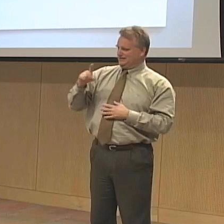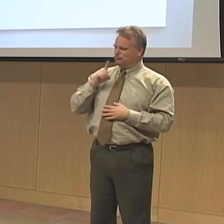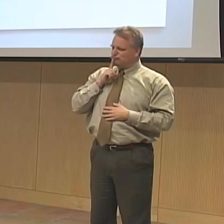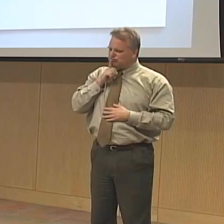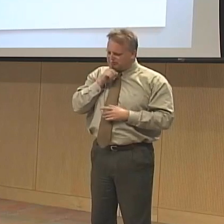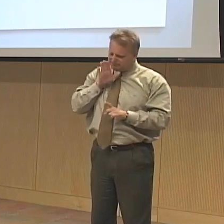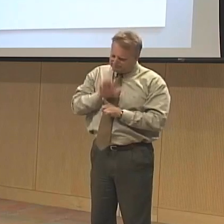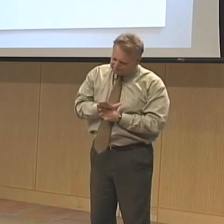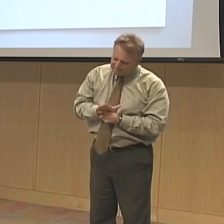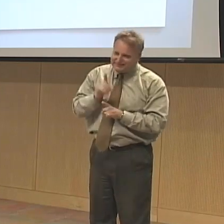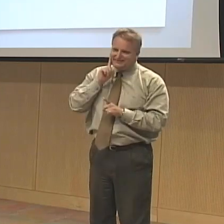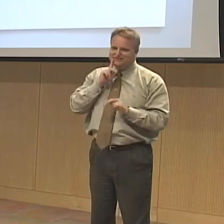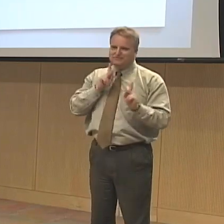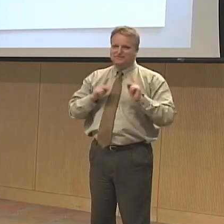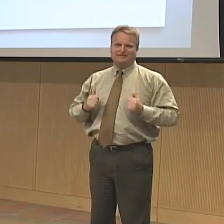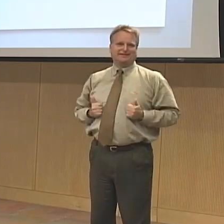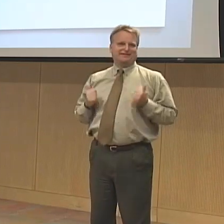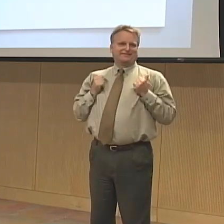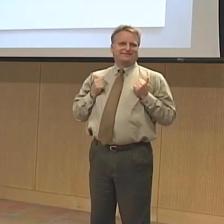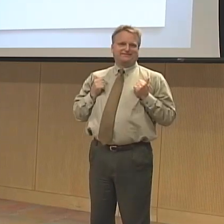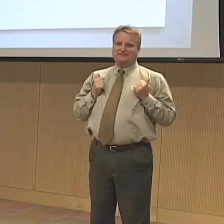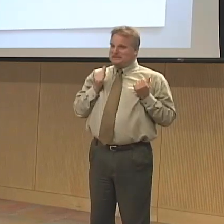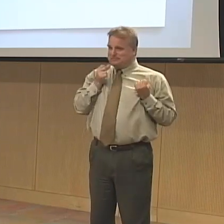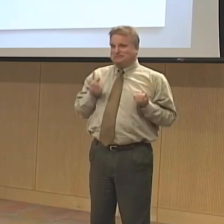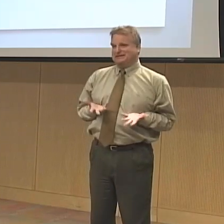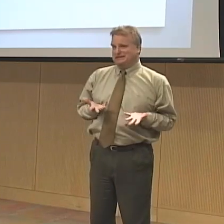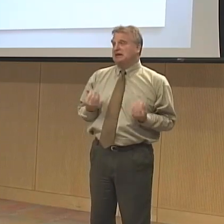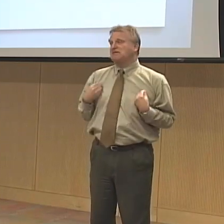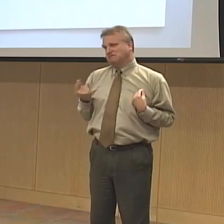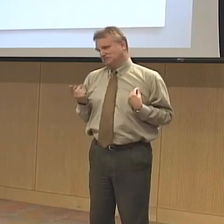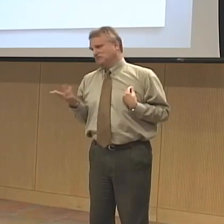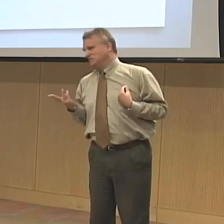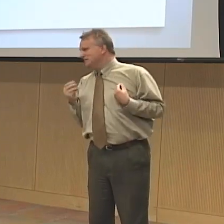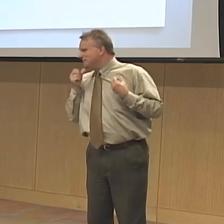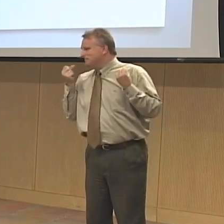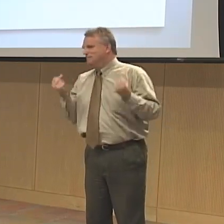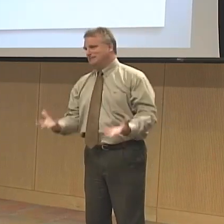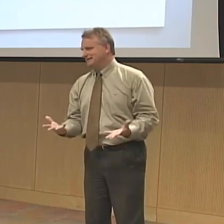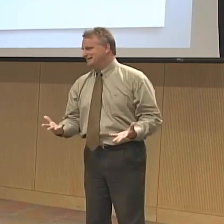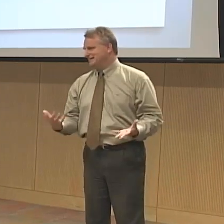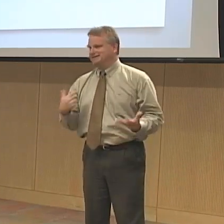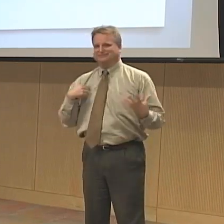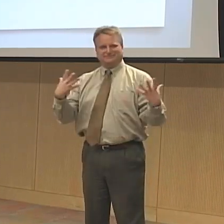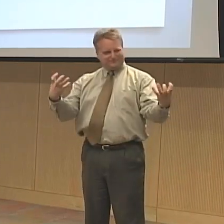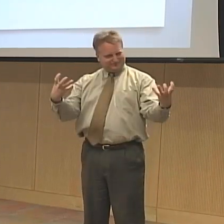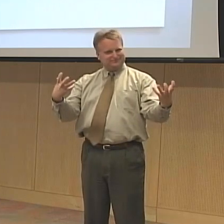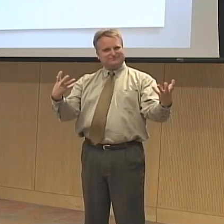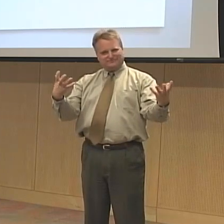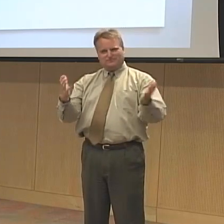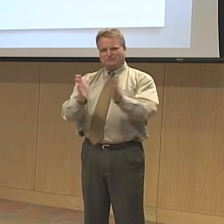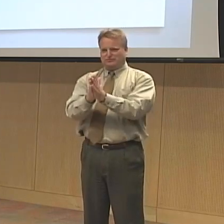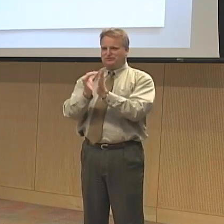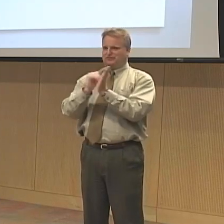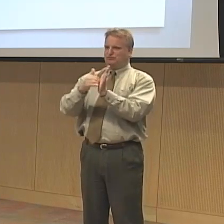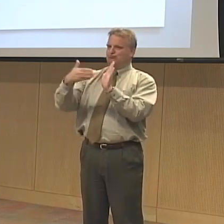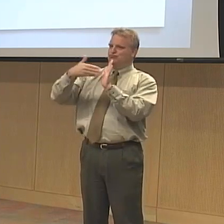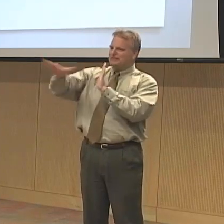What was needed was a book about real deaf people's lives. There were a few books out there, but not many. And I wanted a book that